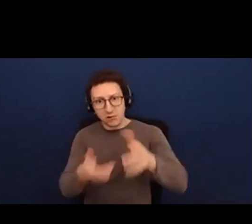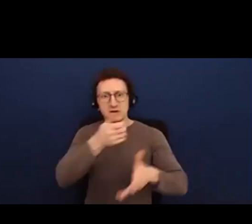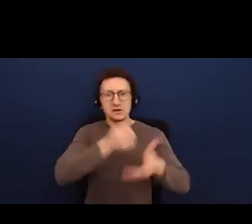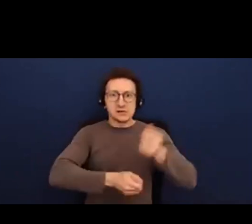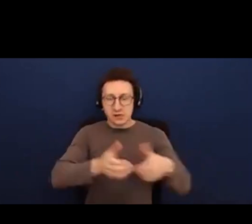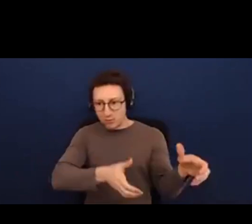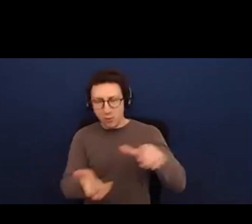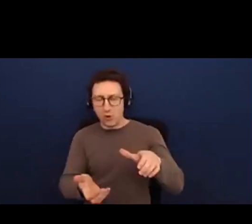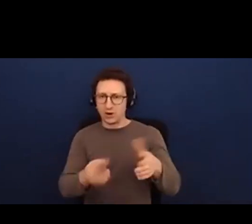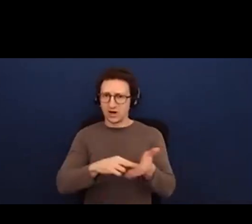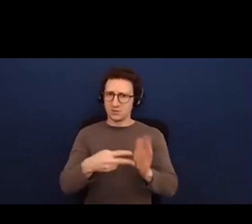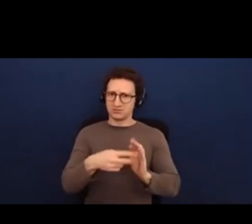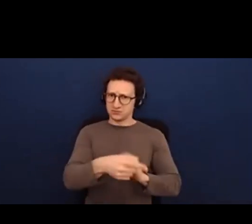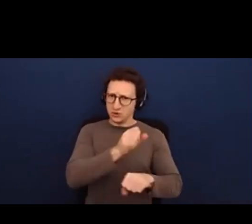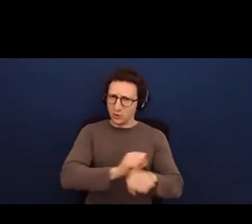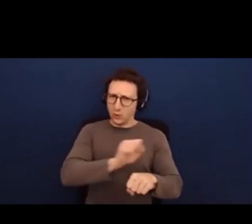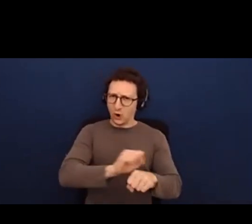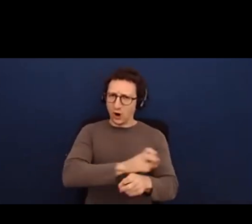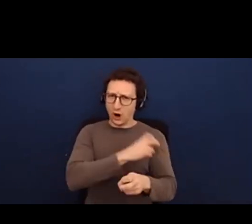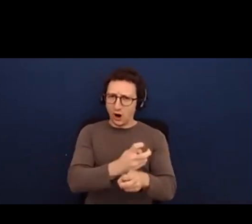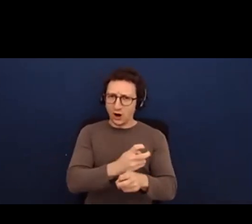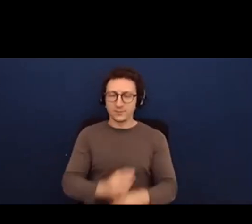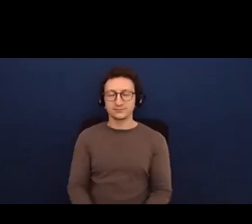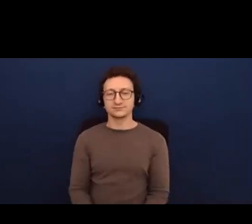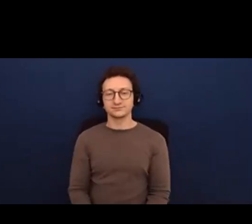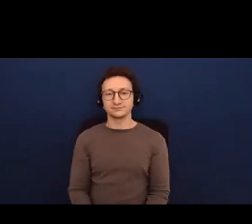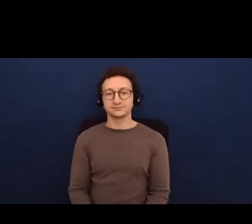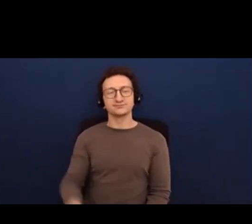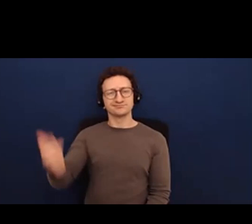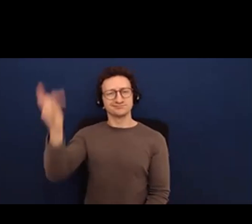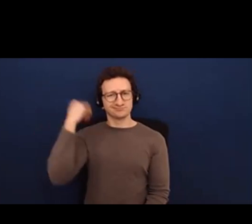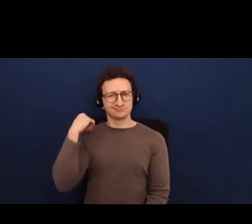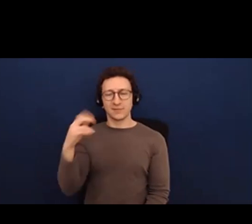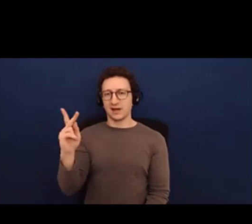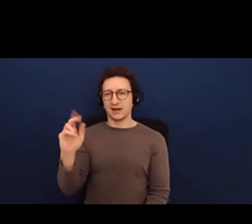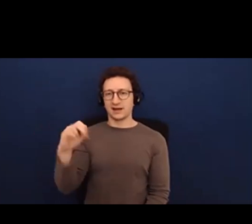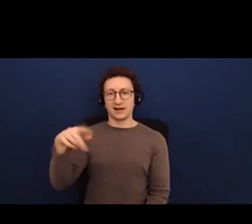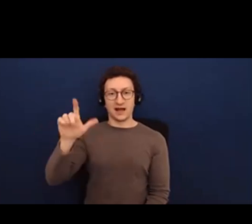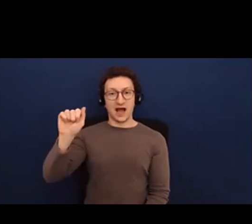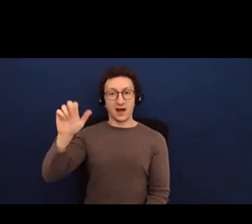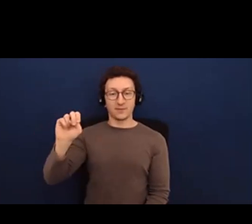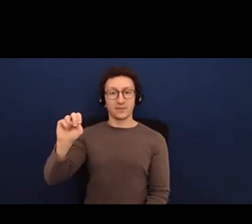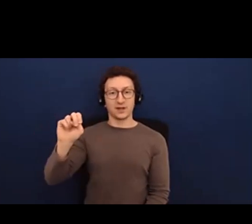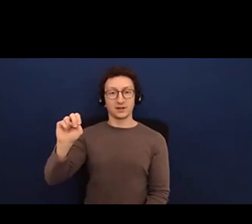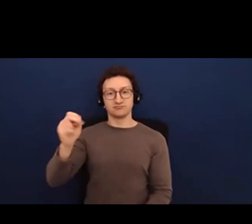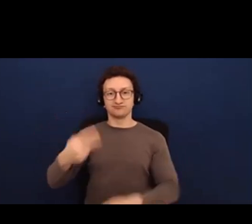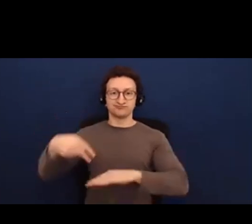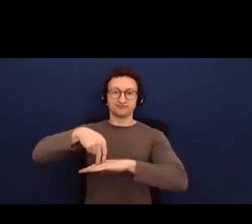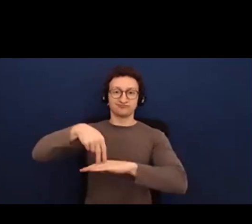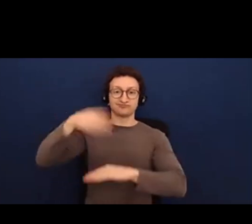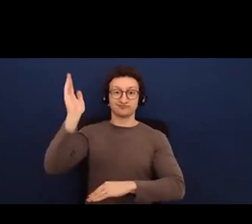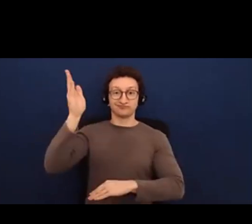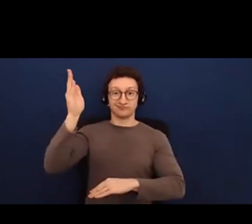Kaplan in 1918 gave a sermon on the eve of the 19th Amendment giving